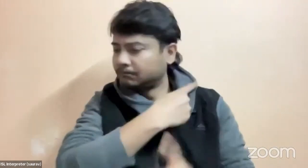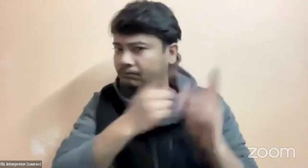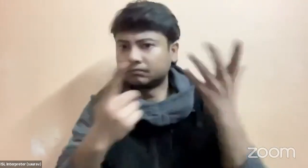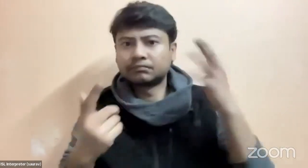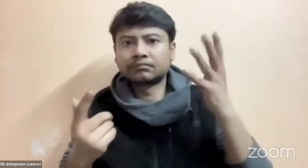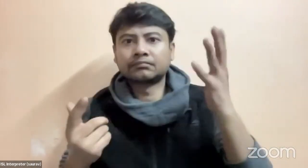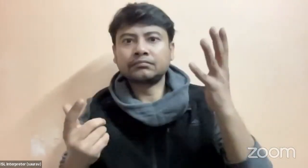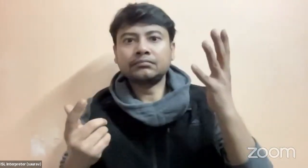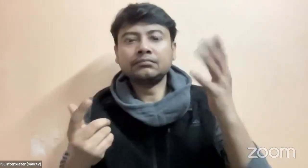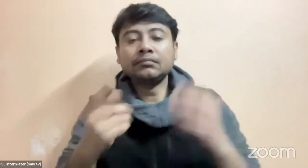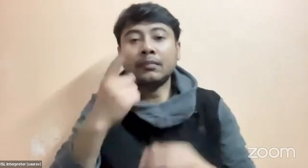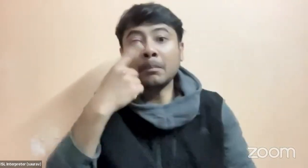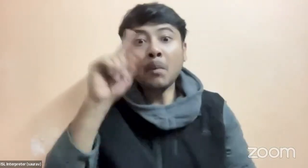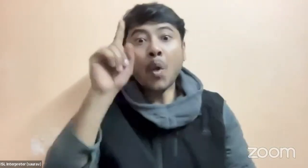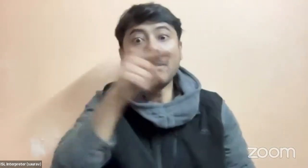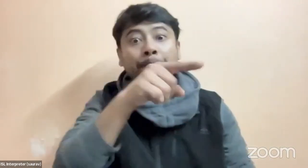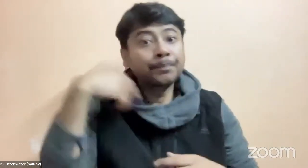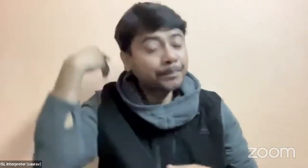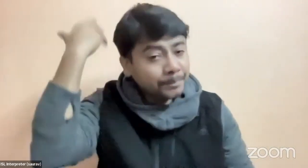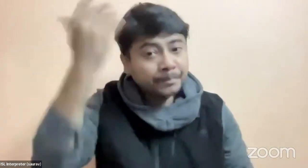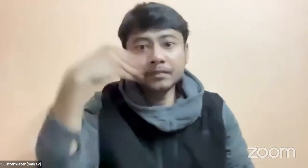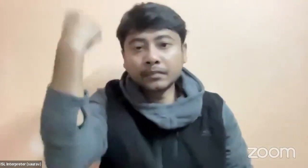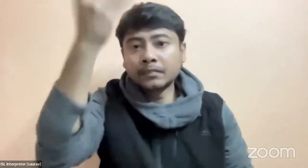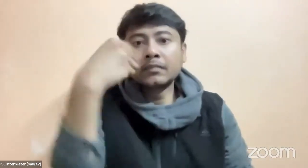not forgive his mother.